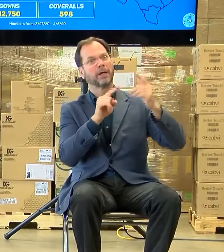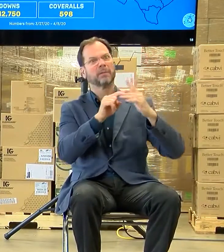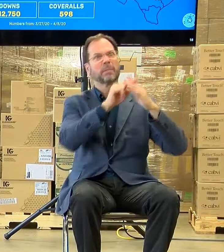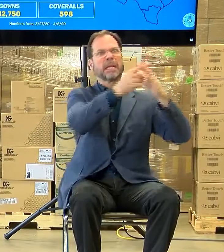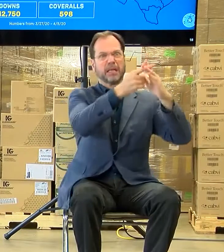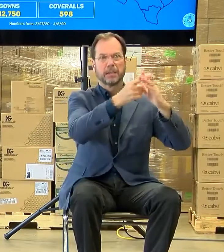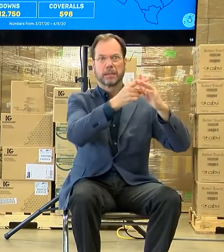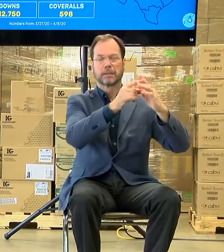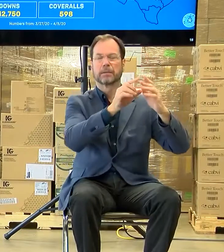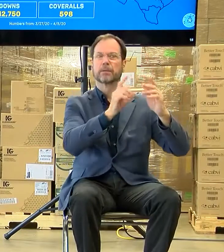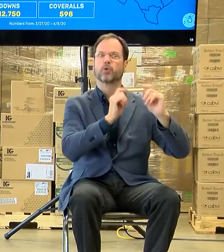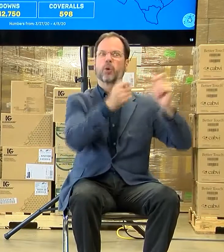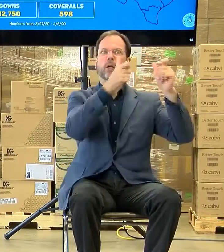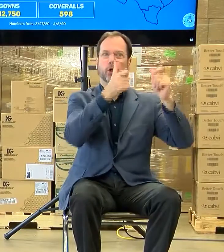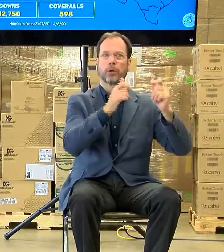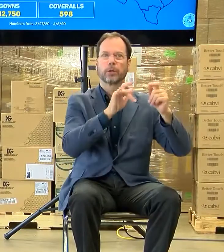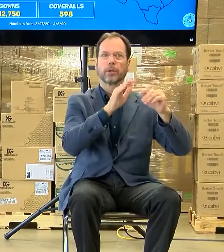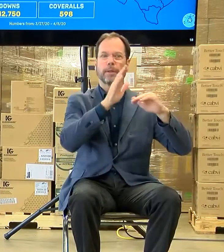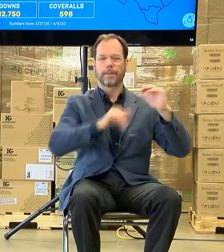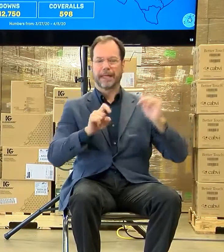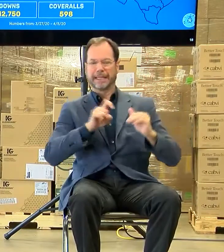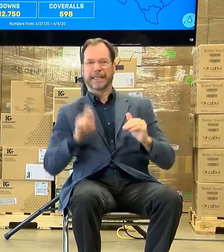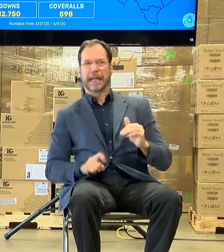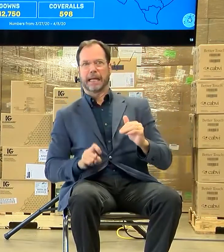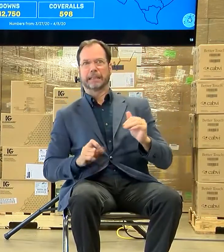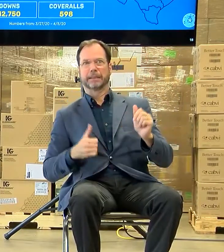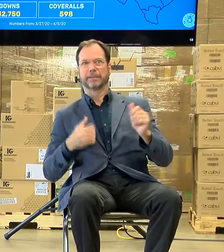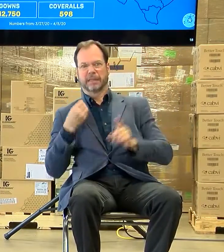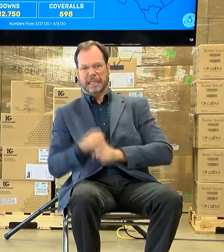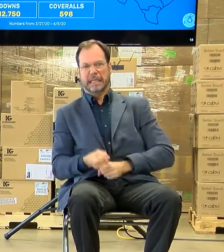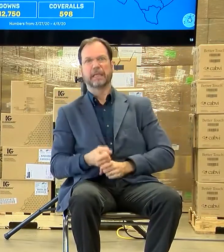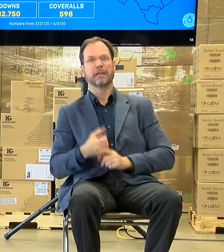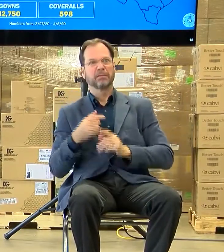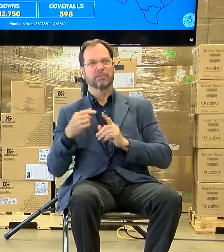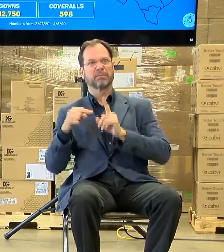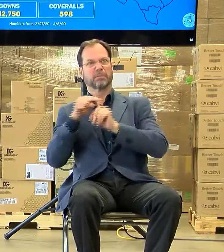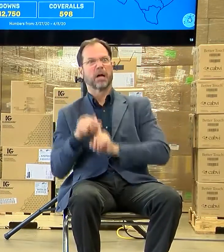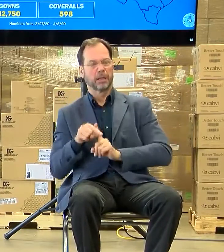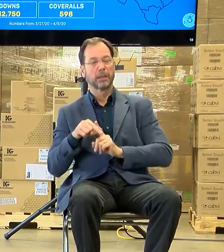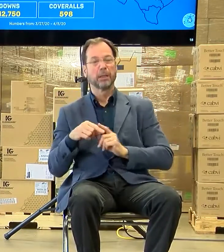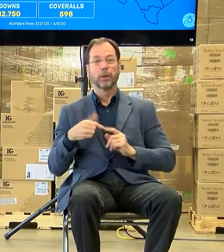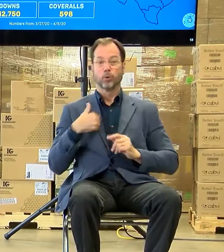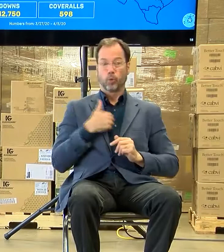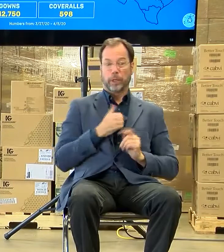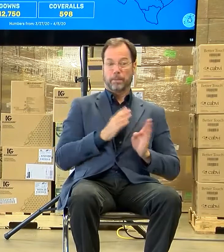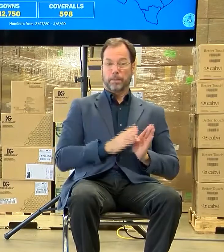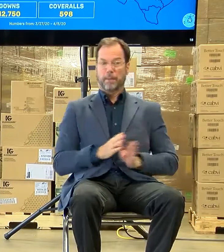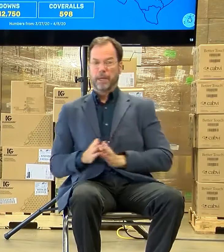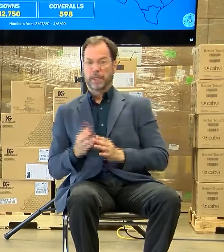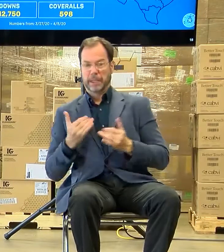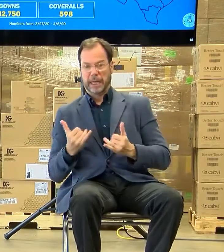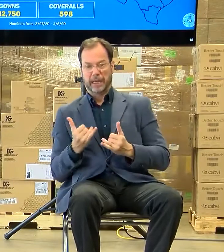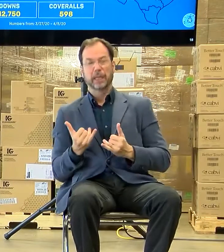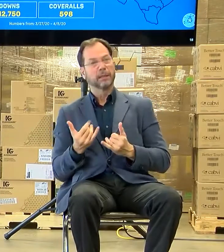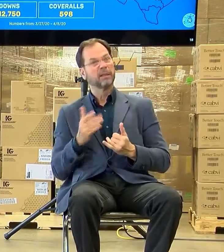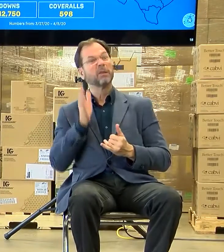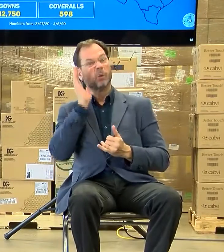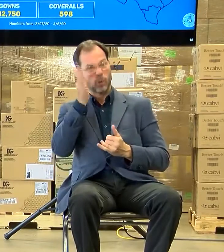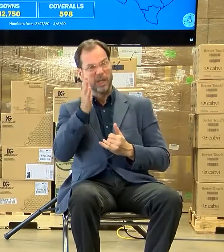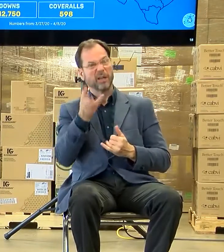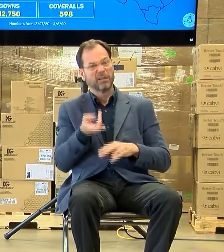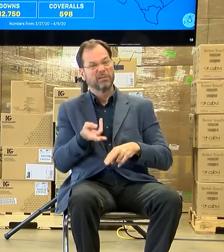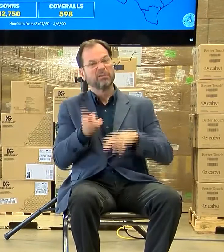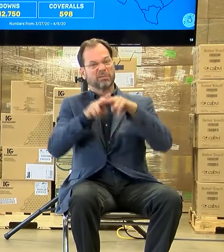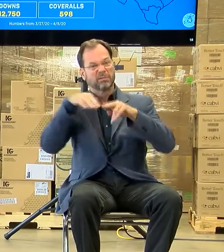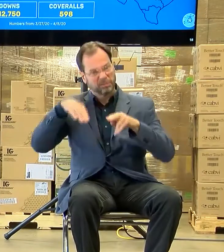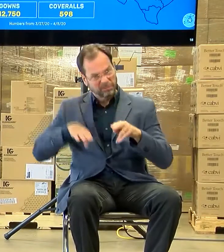onset earlier than did the state of Texas. What we are preparing for in the state of Texas is increased numbers over the coming